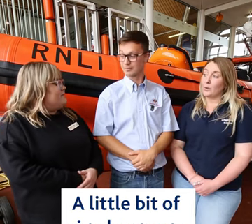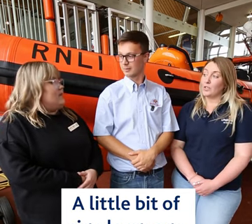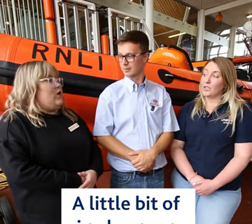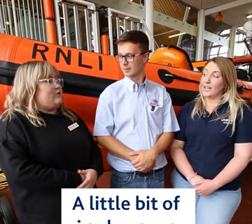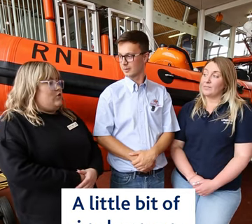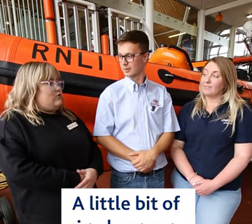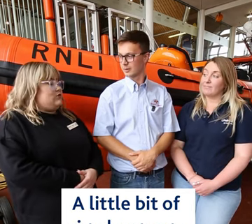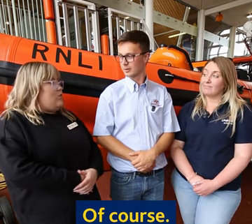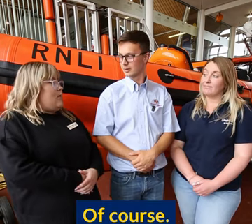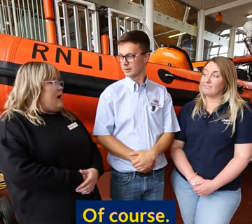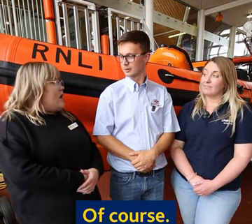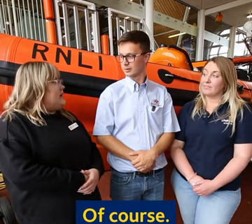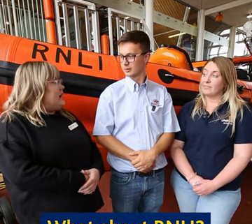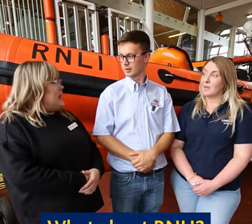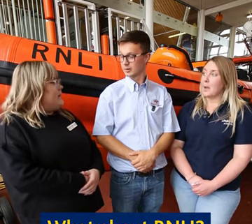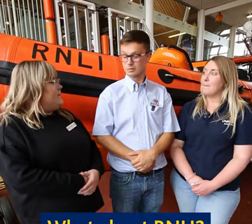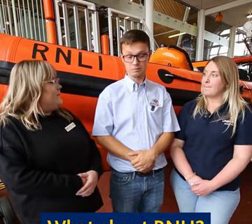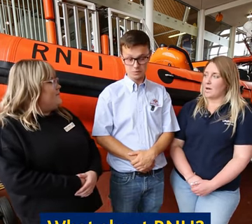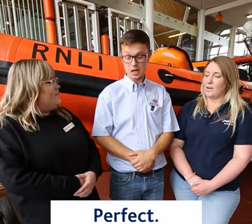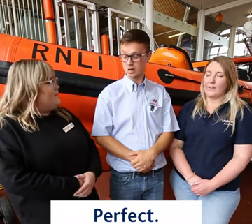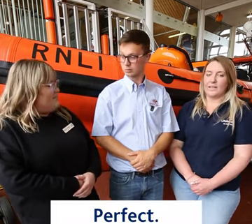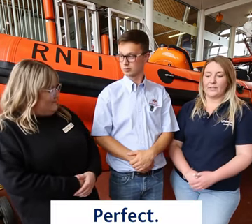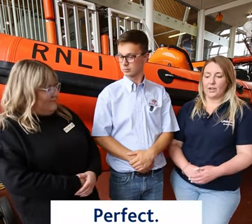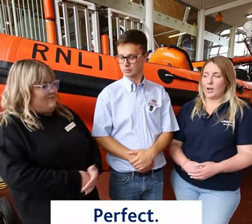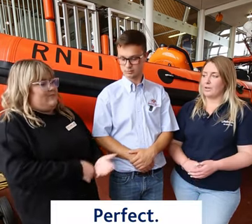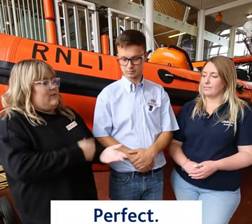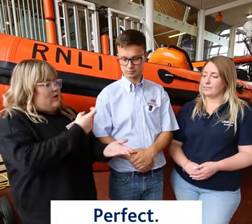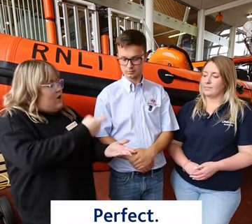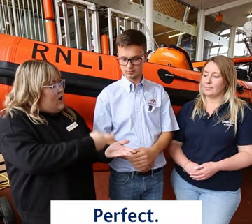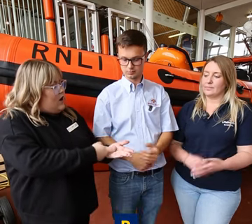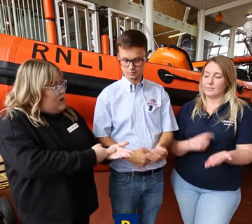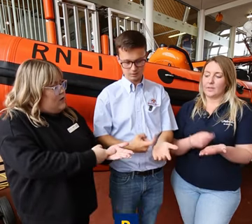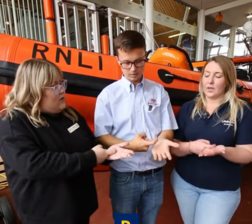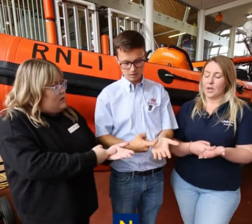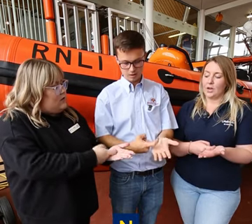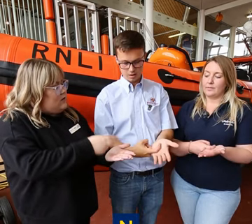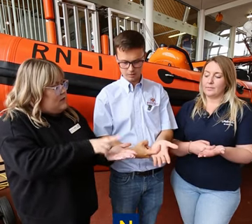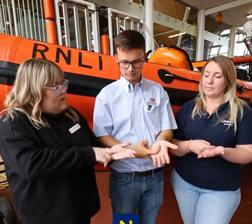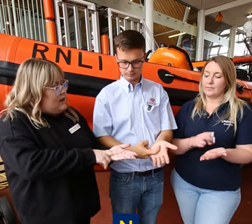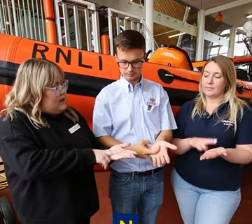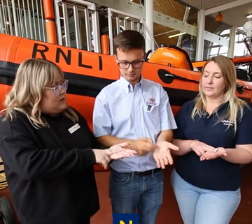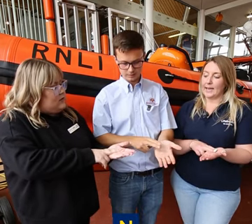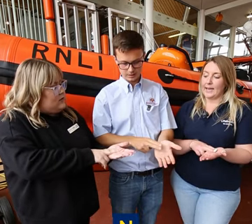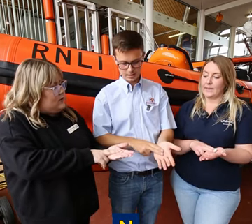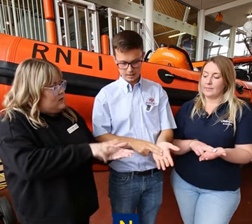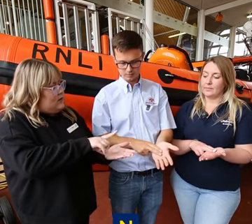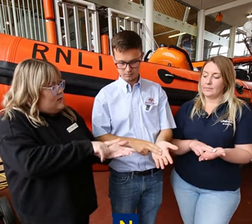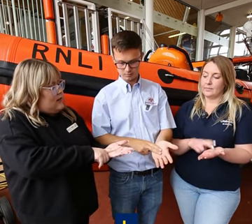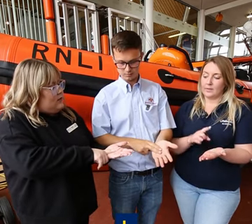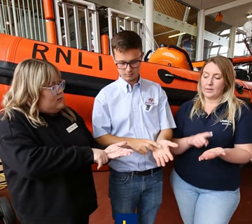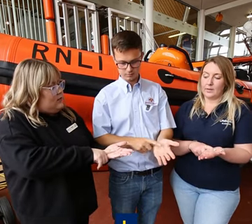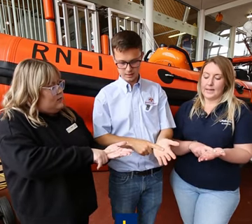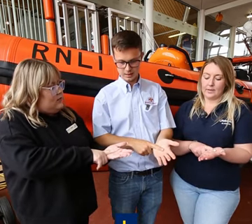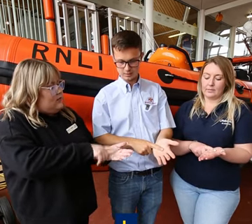language today. course, what about R and LI? Perfect, let's give it a go. R, R, N, N, L, L,